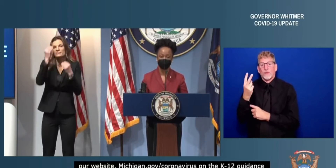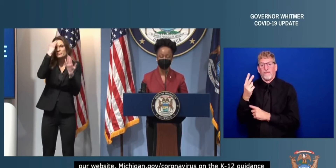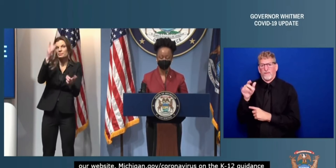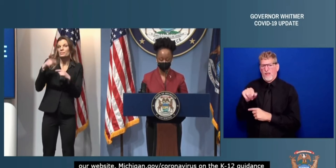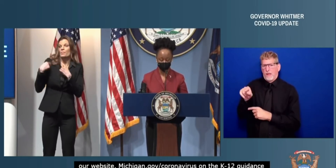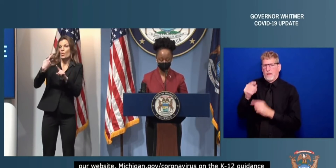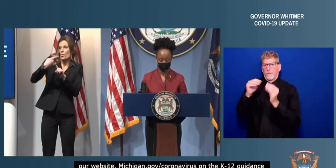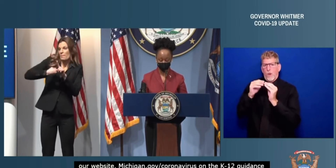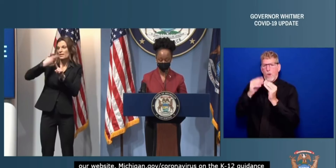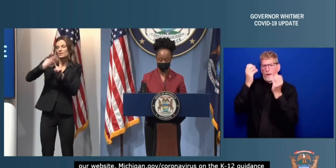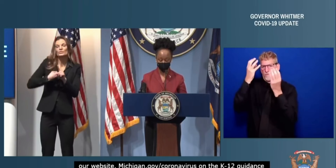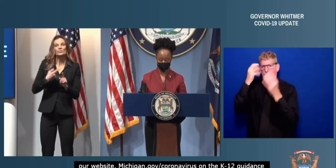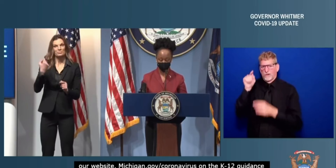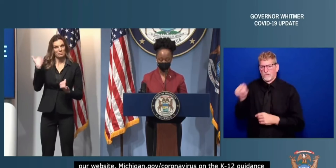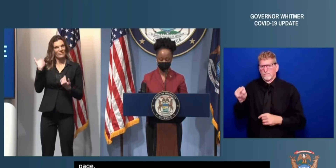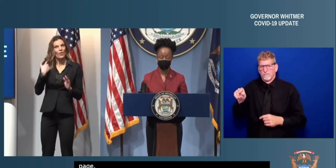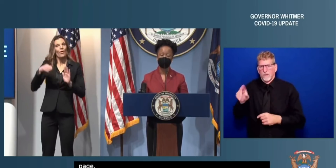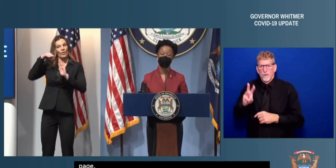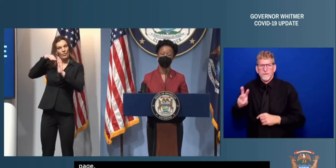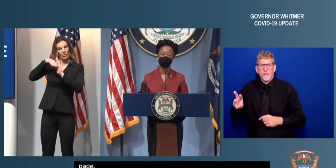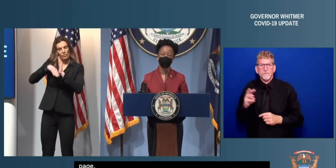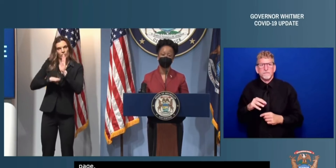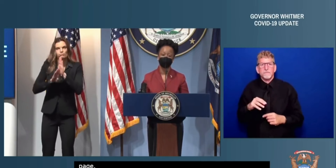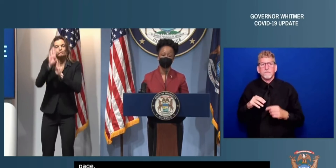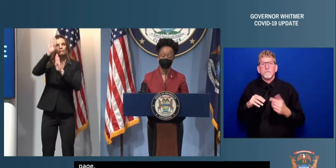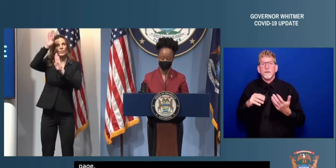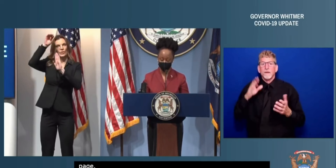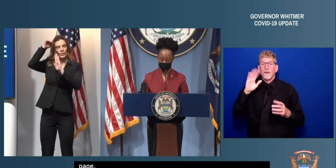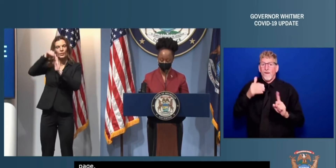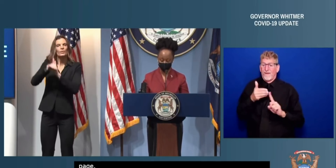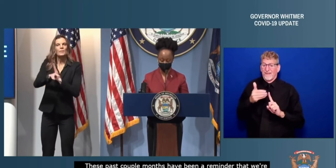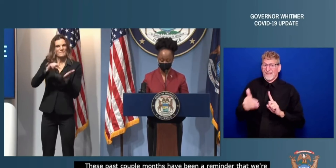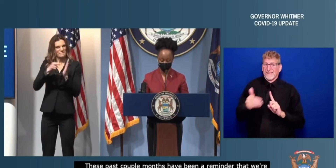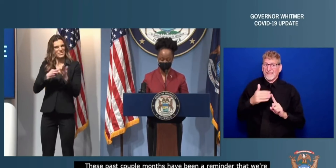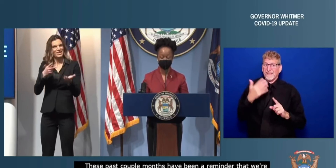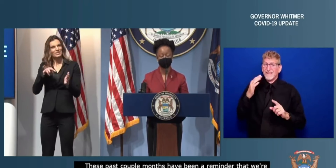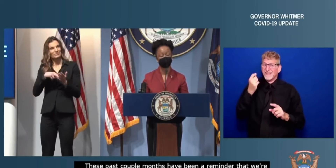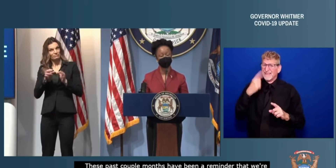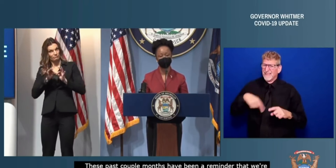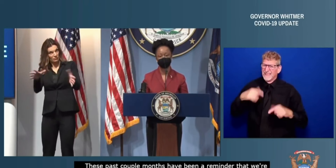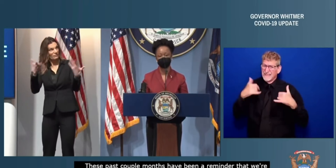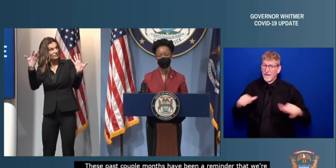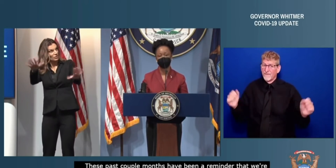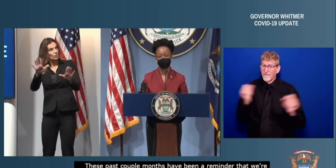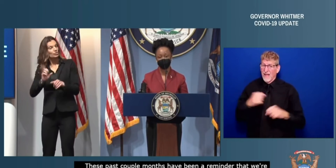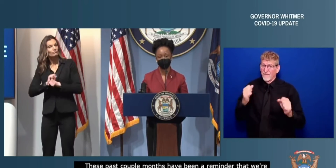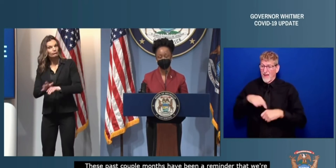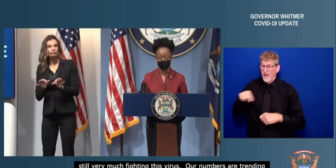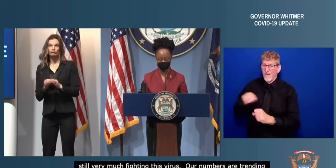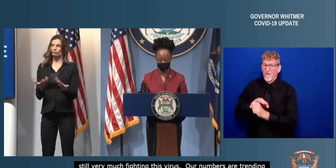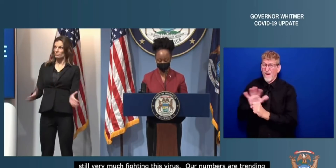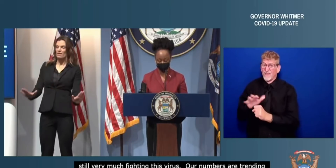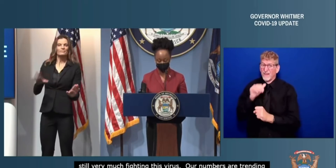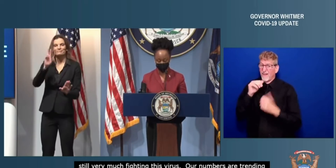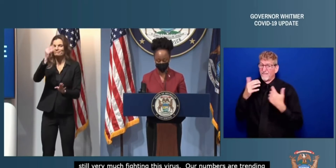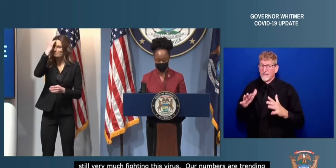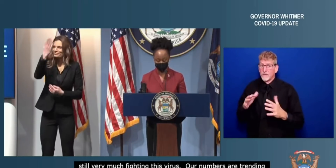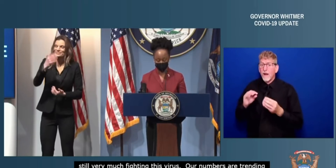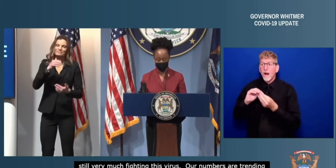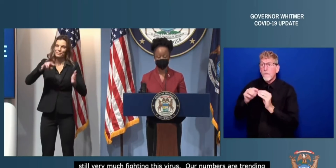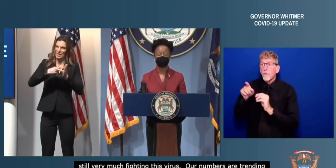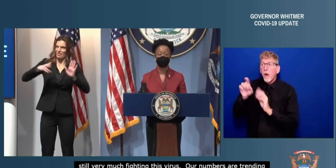very much fighting this virus. Our numbers are trending in the right direction, but there is still much more work to be